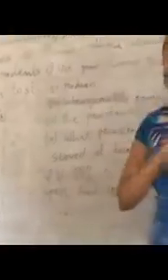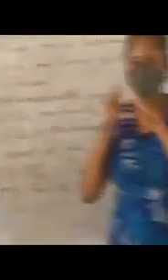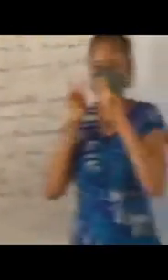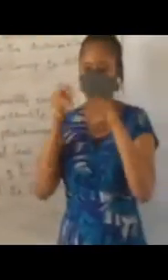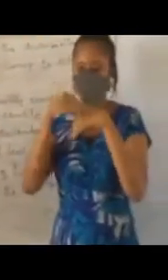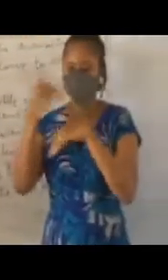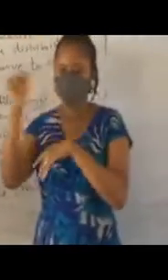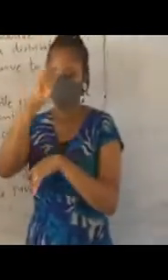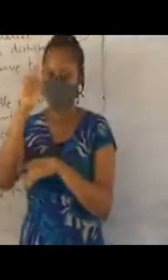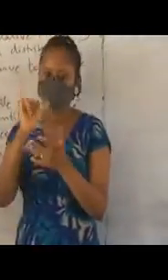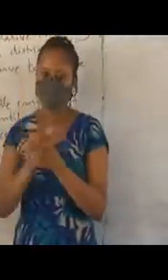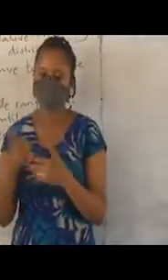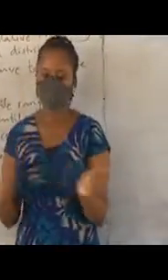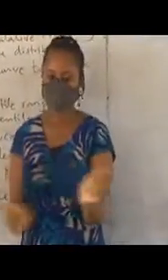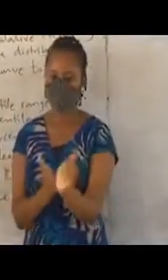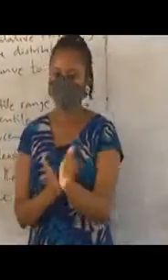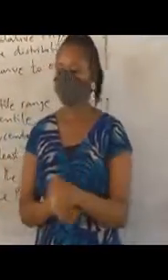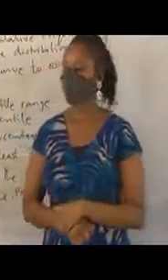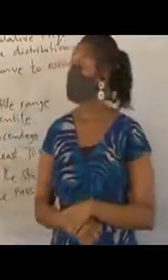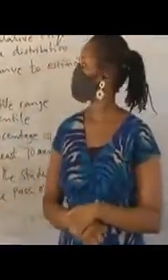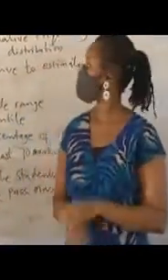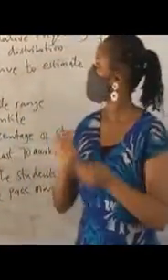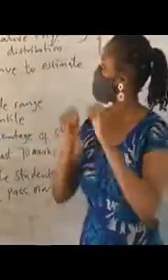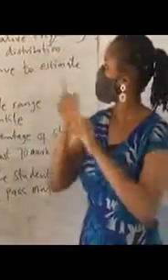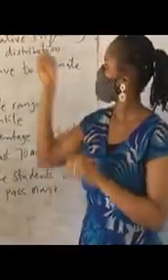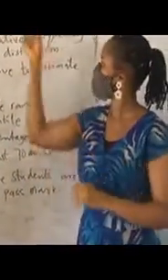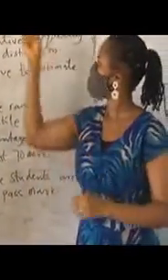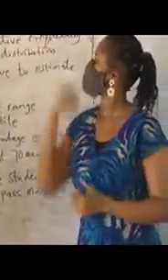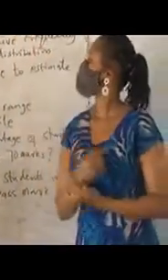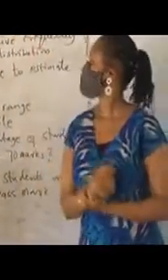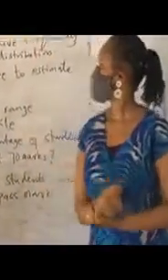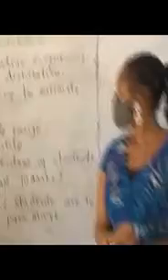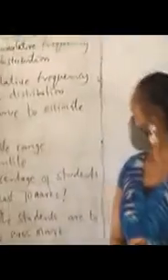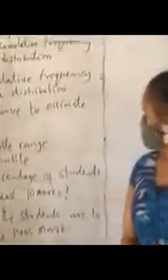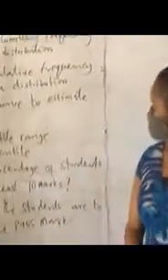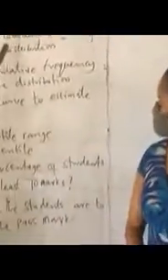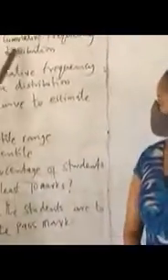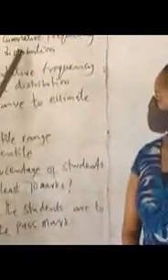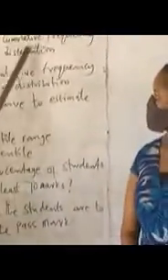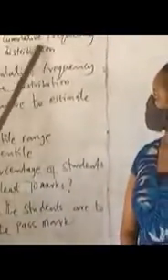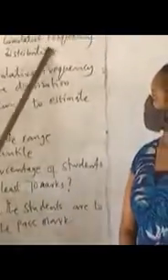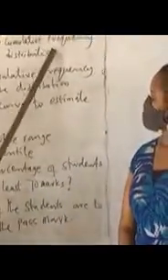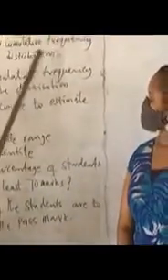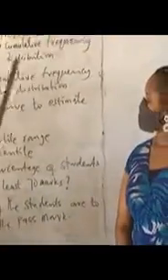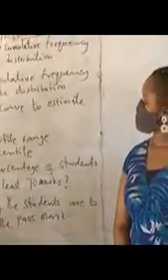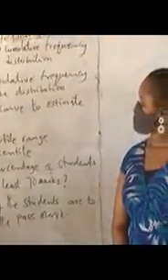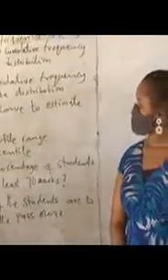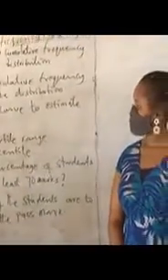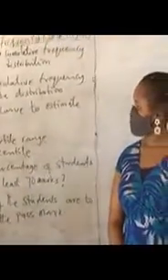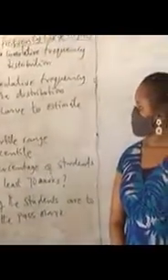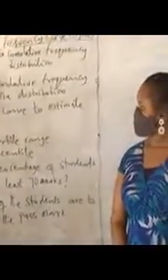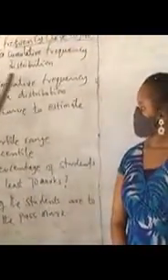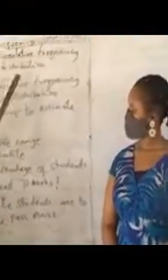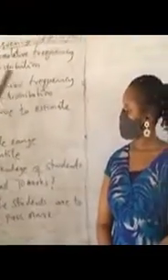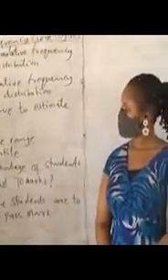follows. The first question there says that we should construct a cumulative frequency